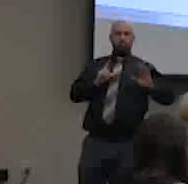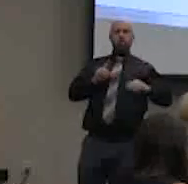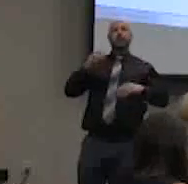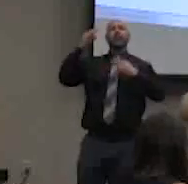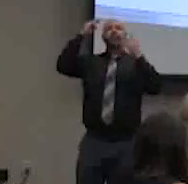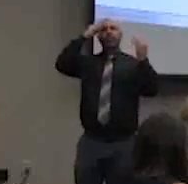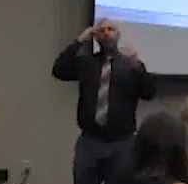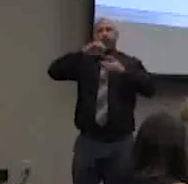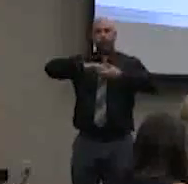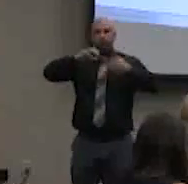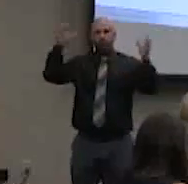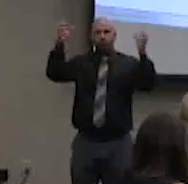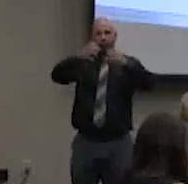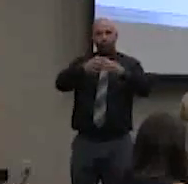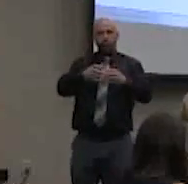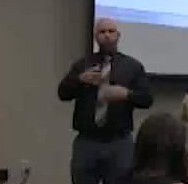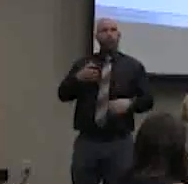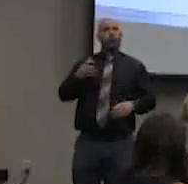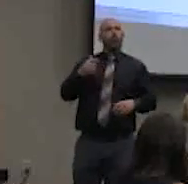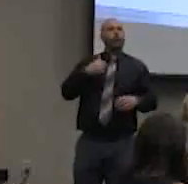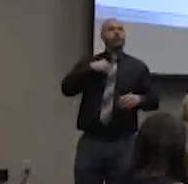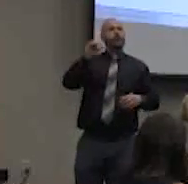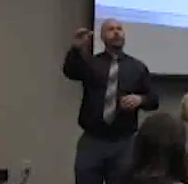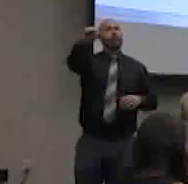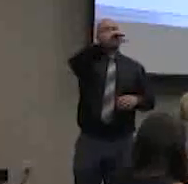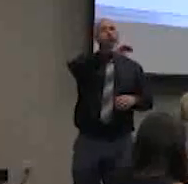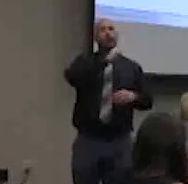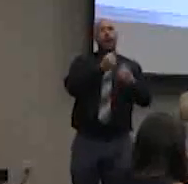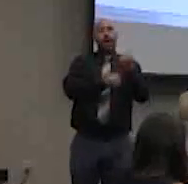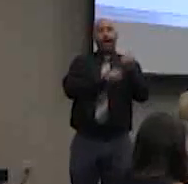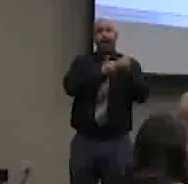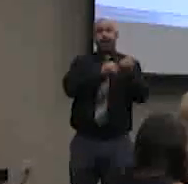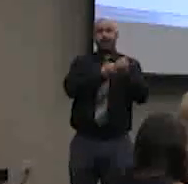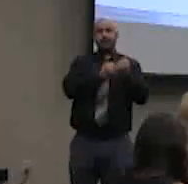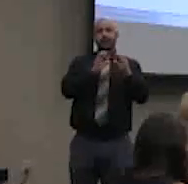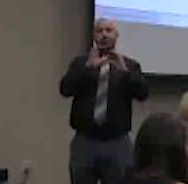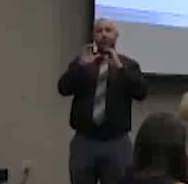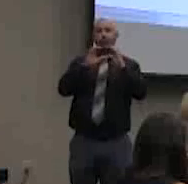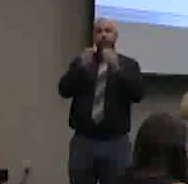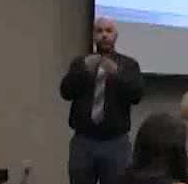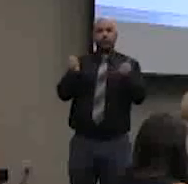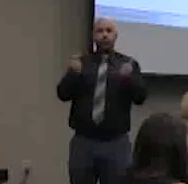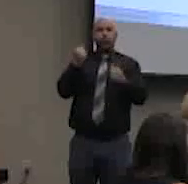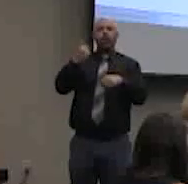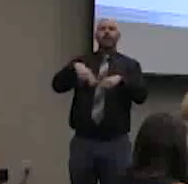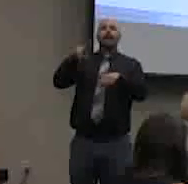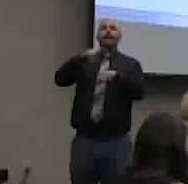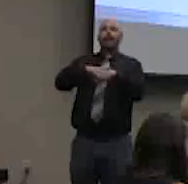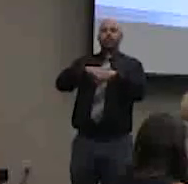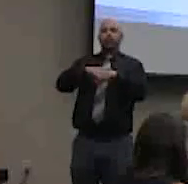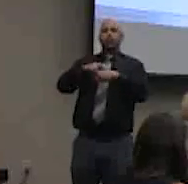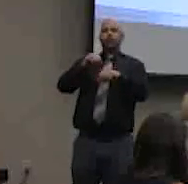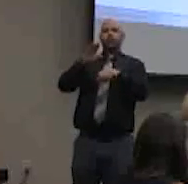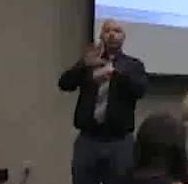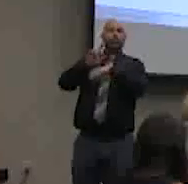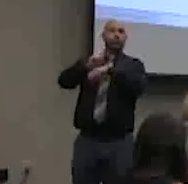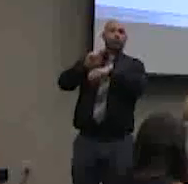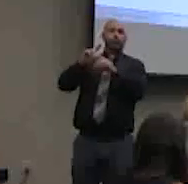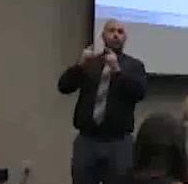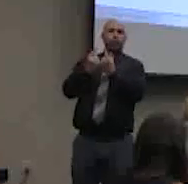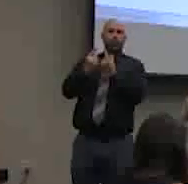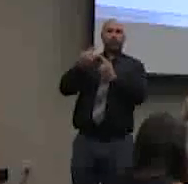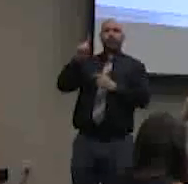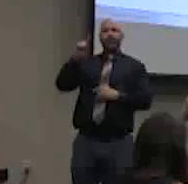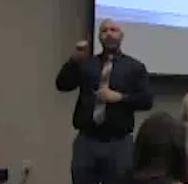have engaged Advocacy and Communication Solutions, one of the national consulting groups that the Department of Ed has brought in